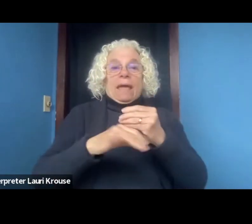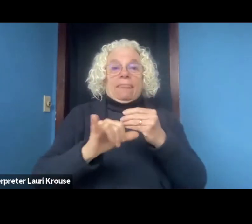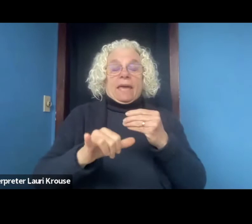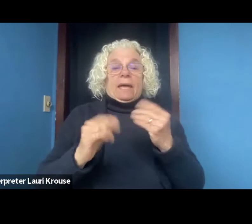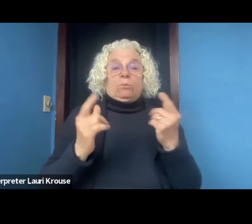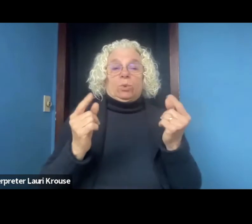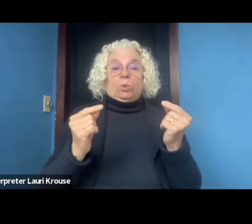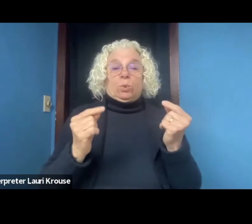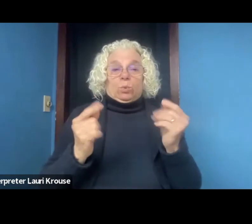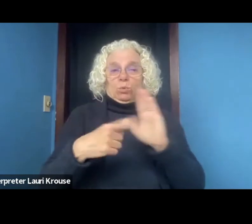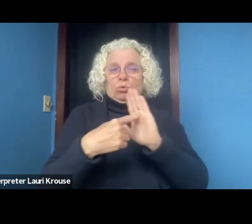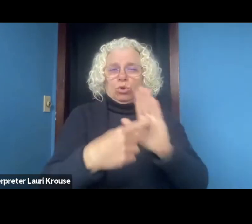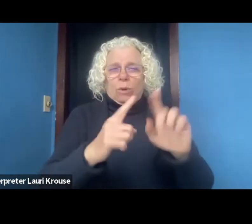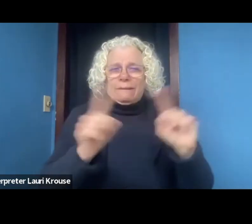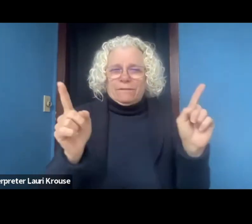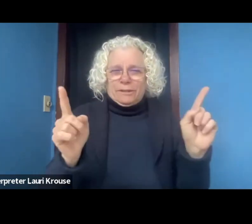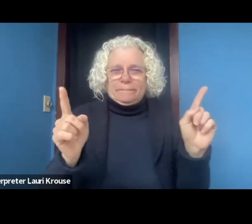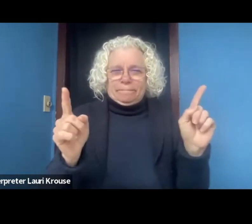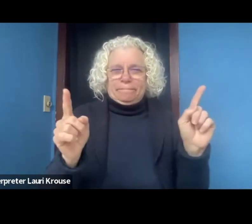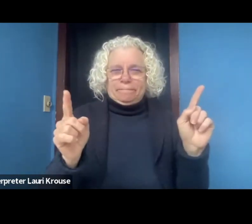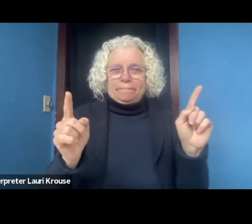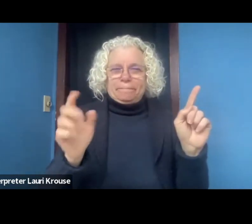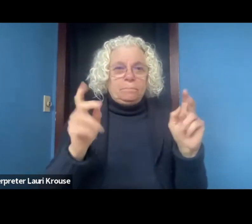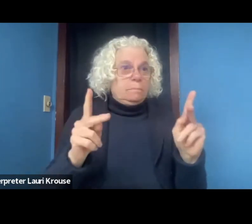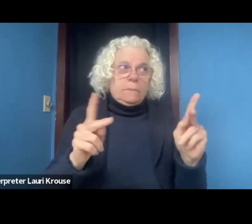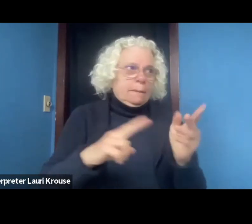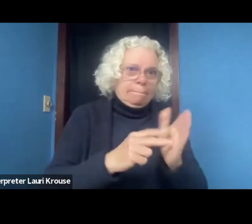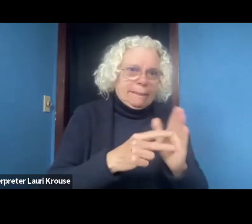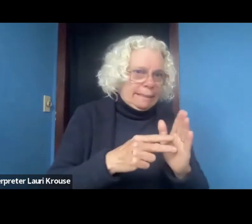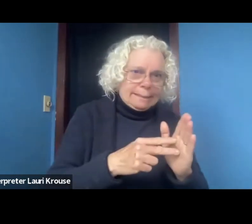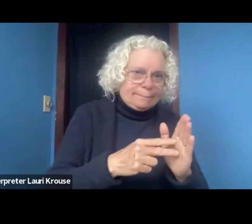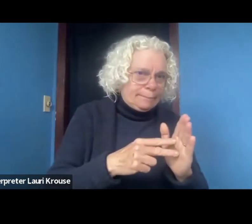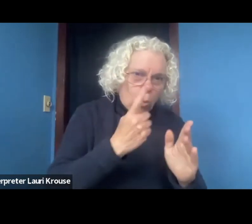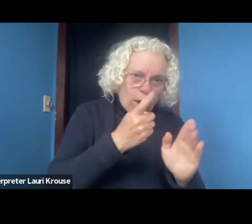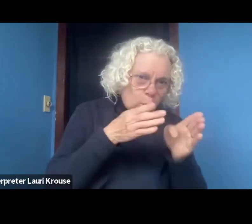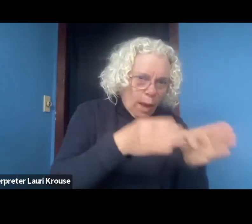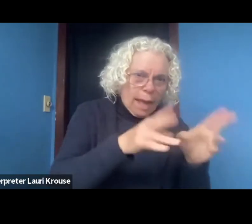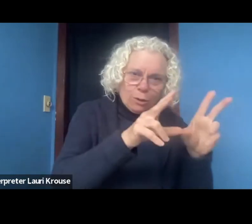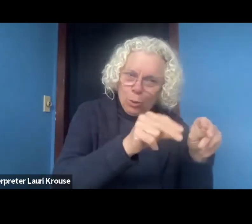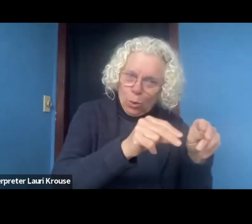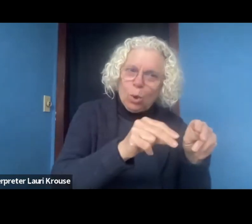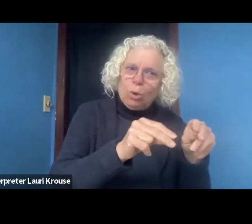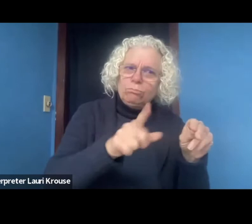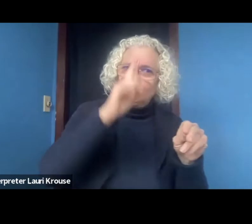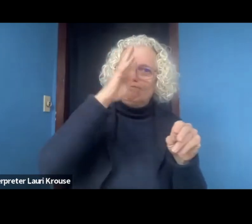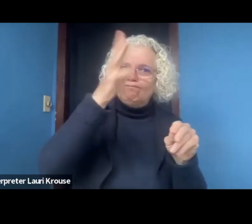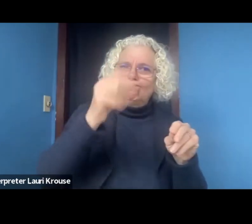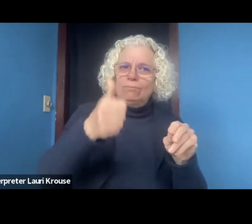way. And then I'll share with you. There's no one way to do it, but just whatever works for you.